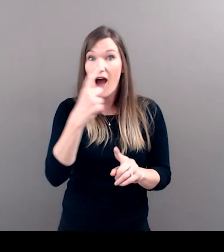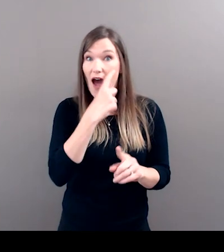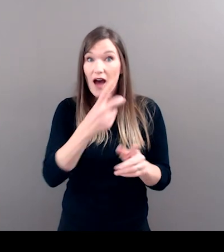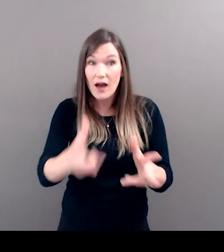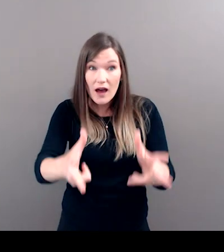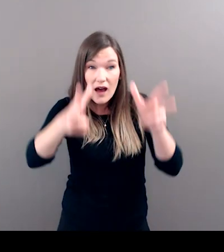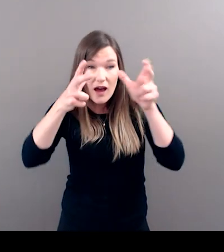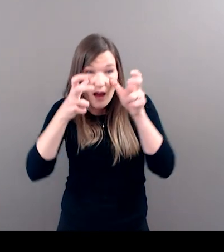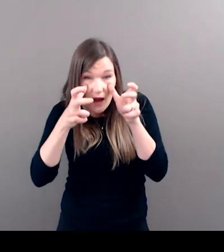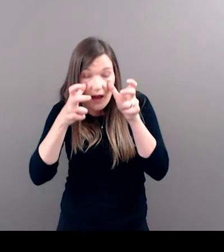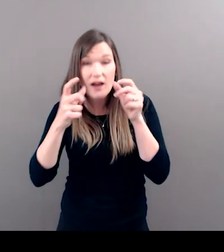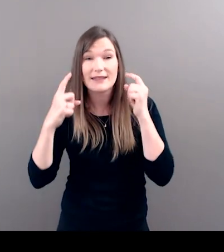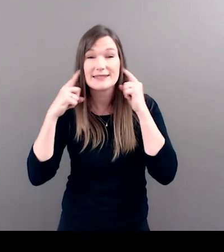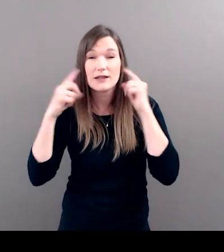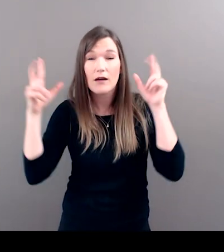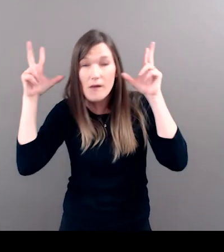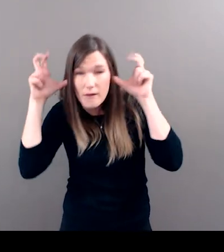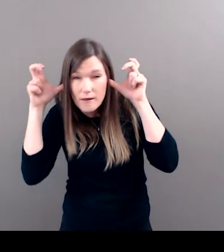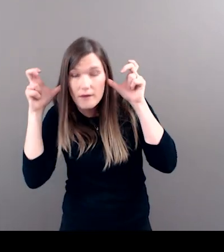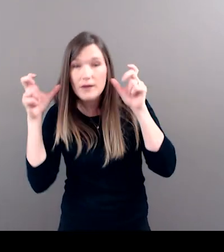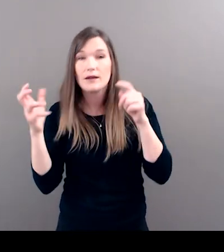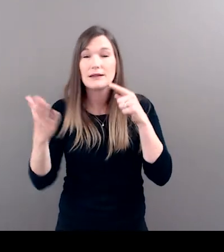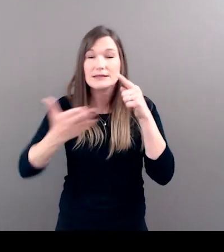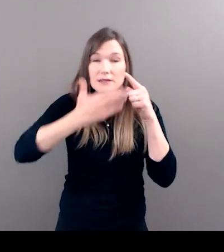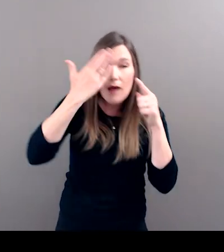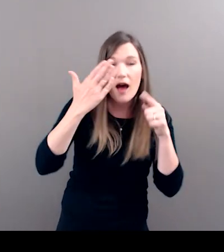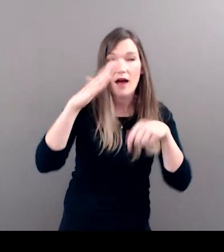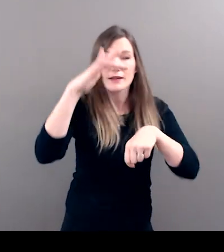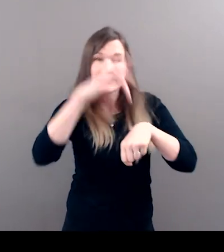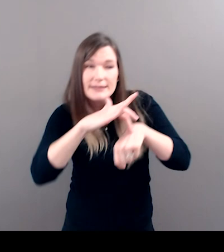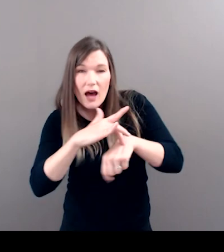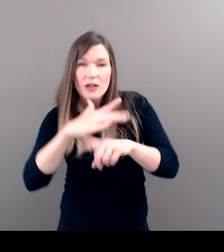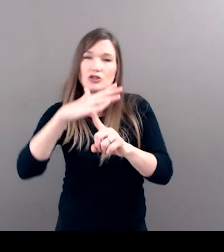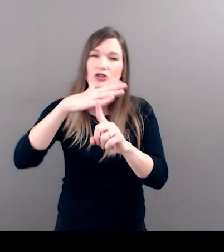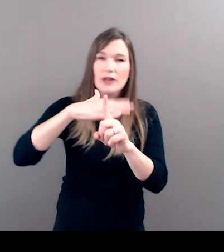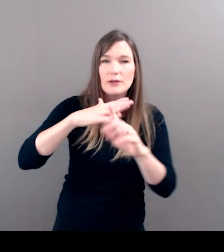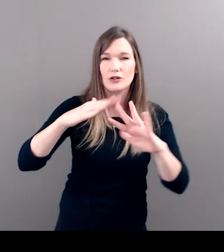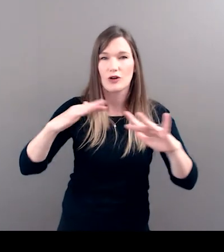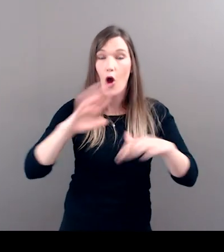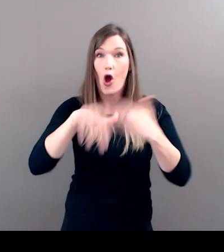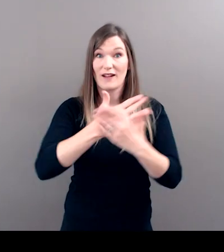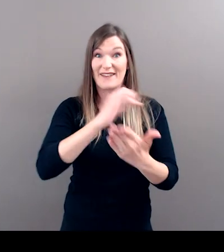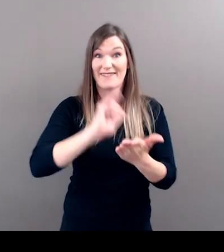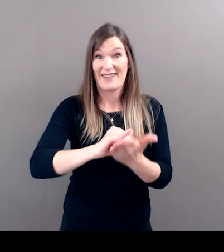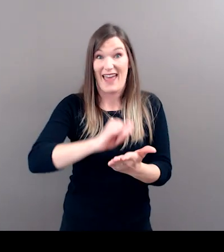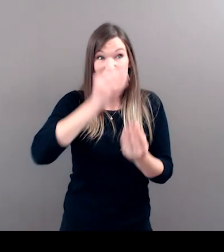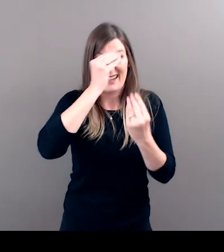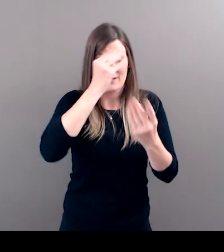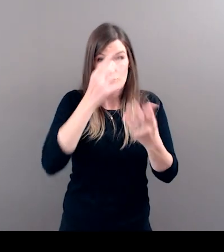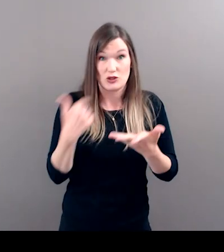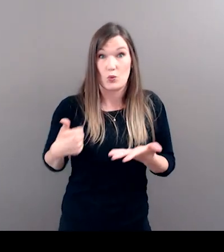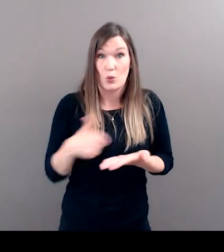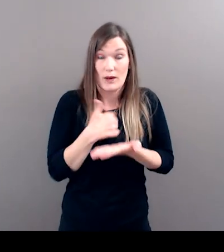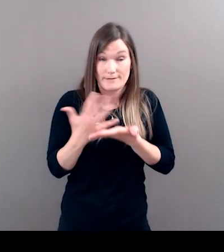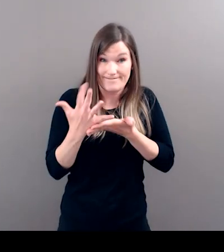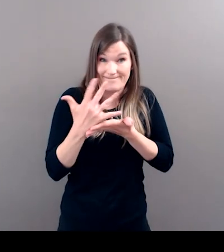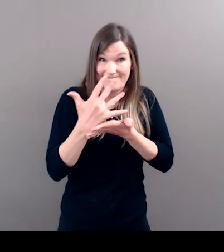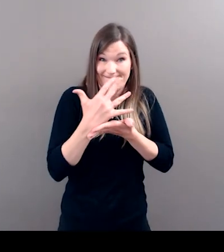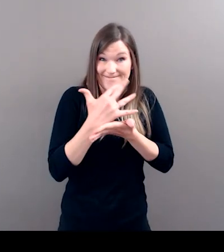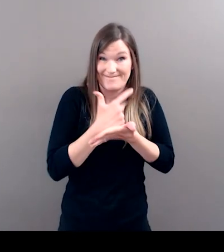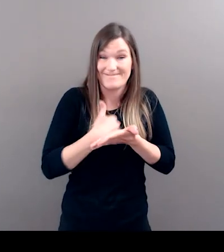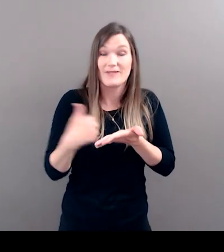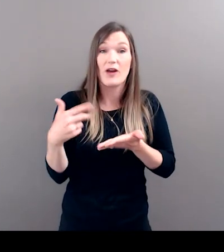sense of touch and smell and temperature. And we take all that information, and often we give it to our soul and say, make a